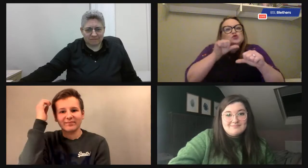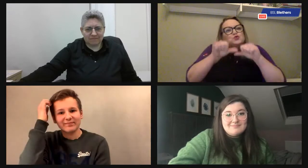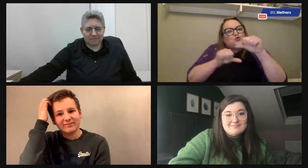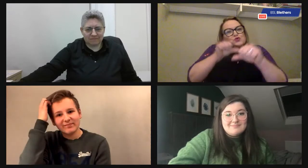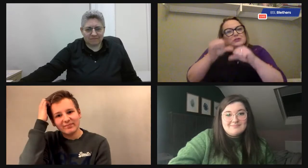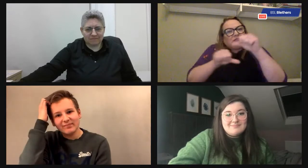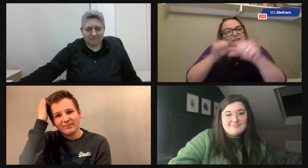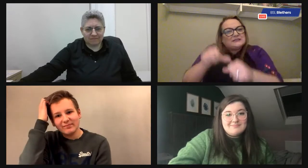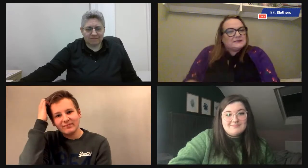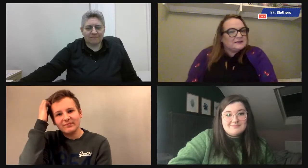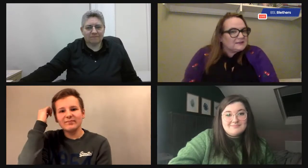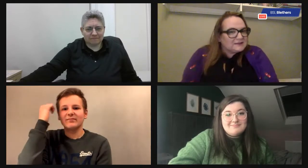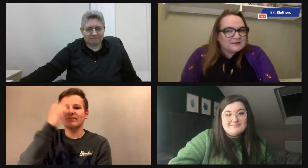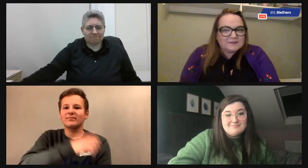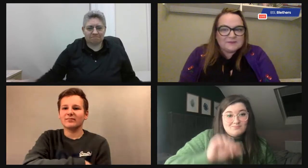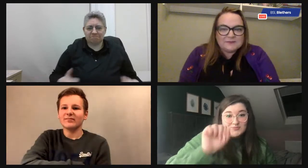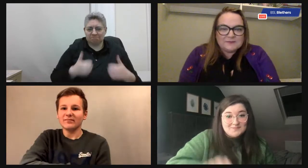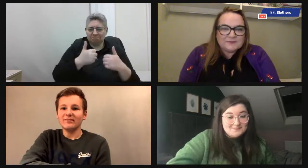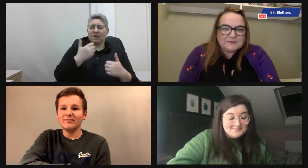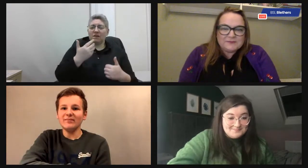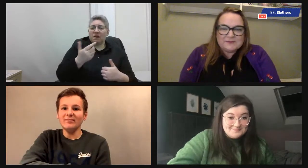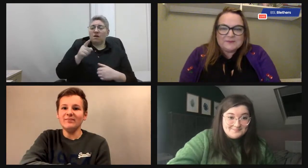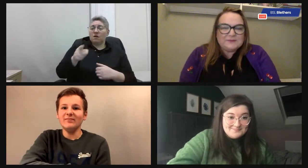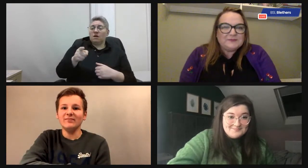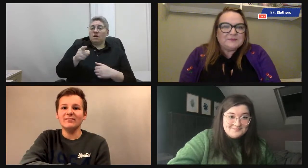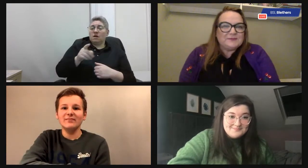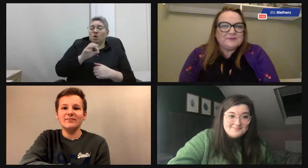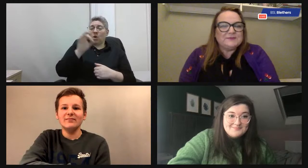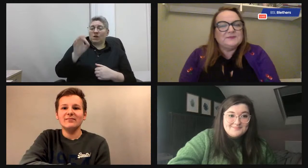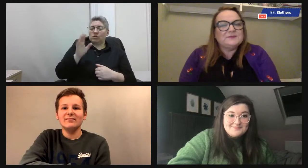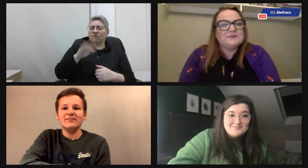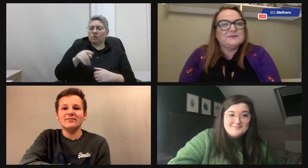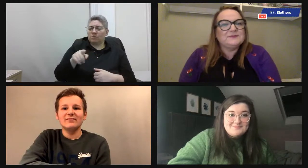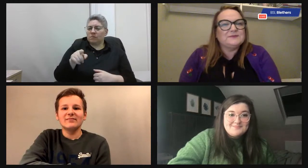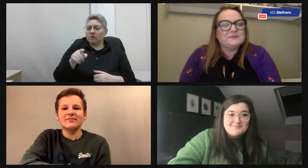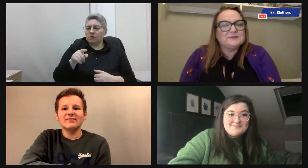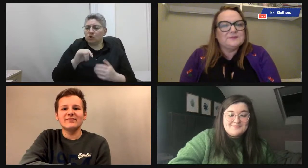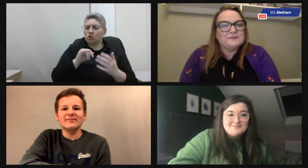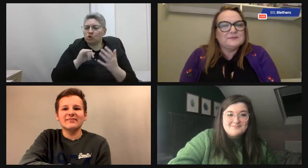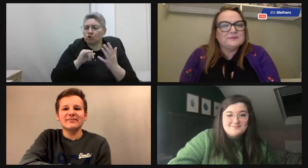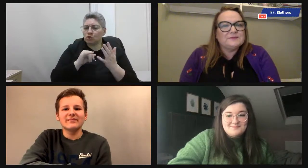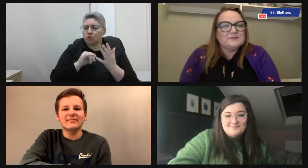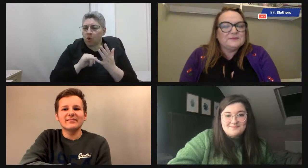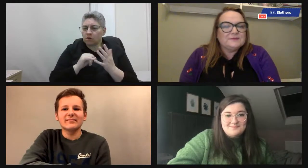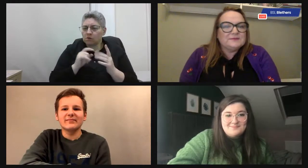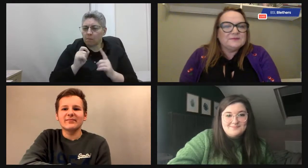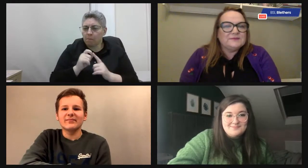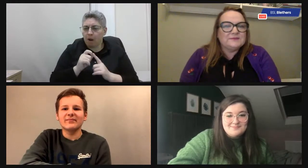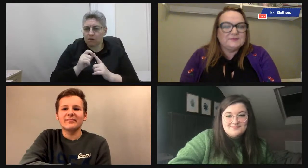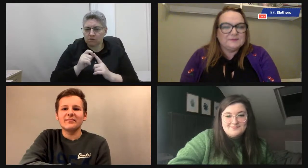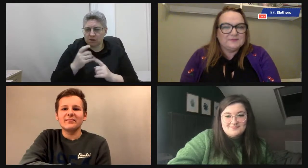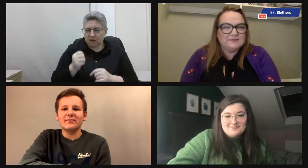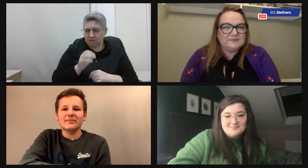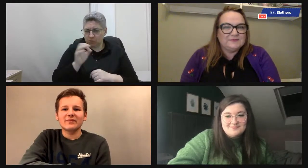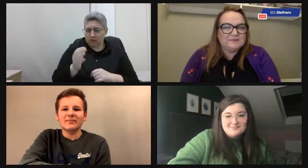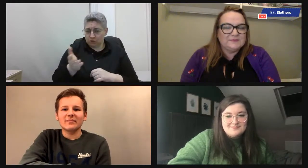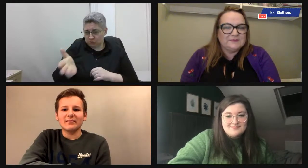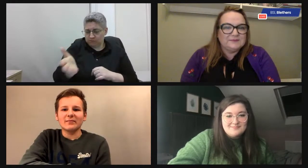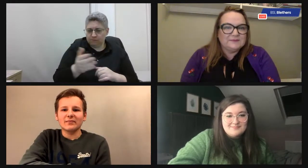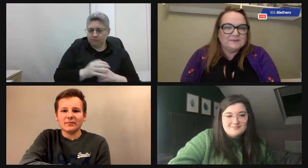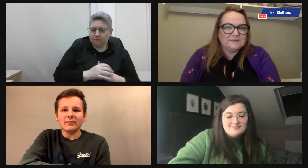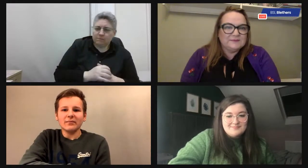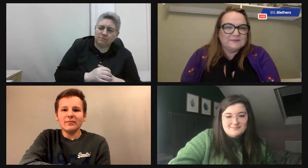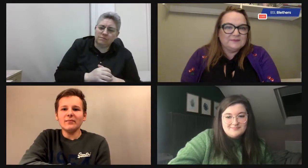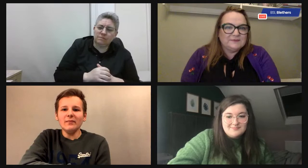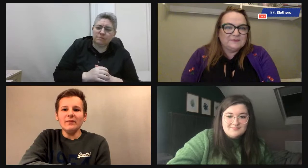then having all your chat at your weekend or certain nights is much better. What Erin said, have a routine.